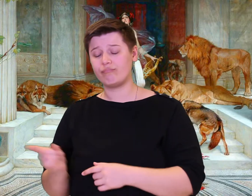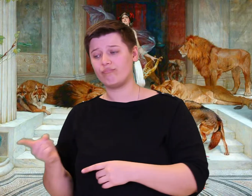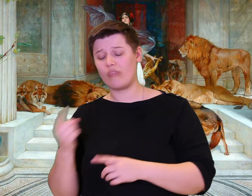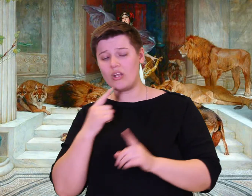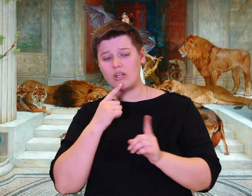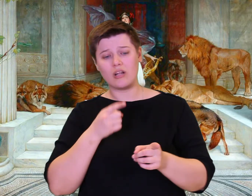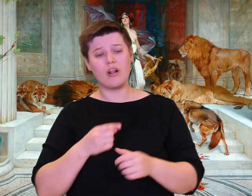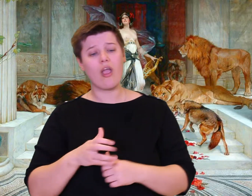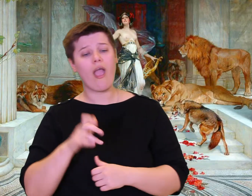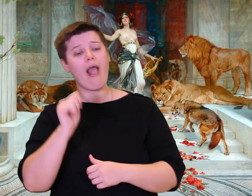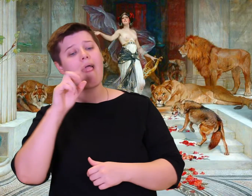wine.